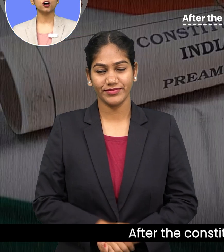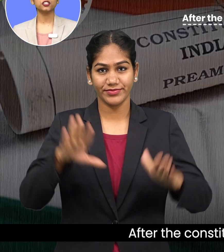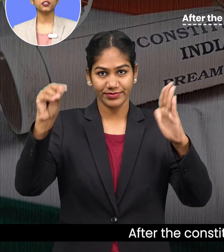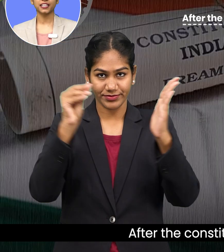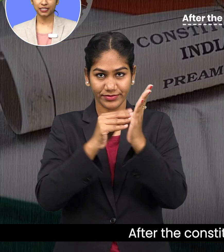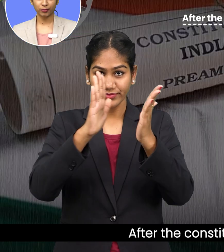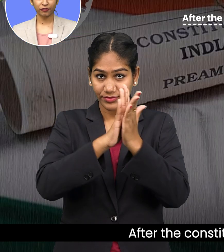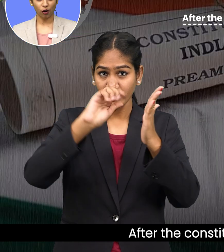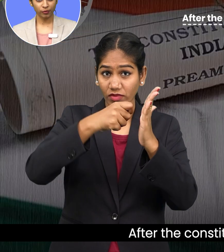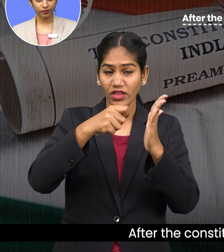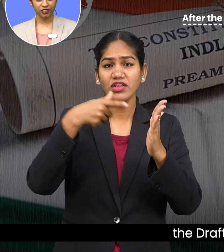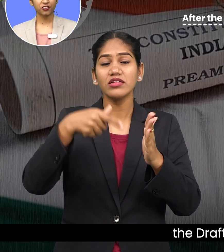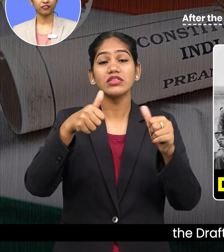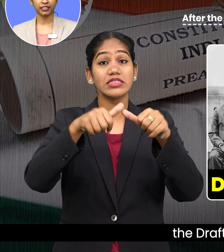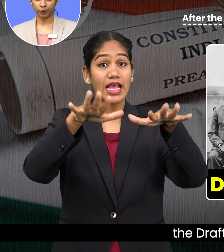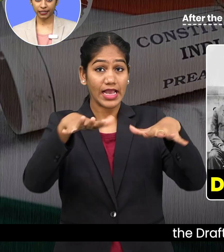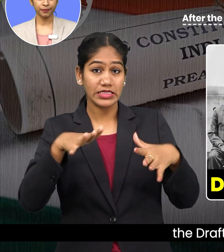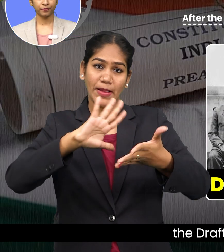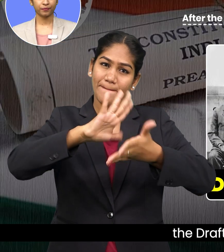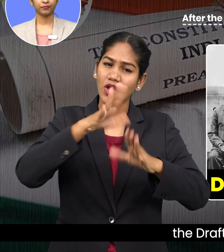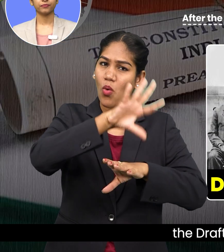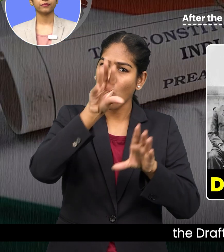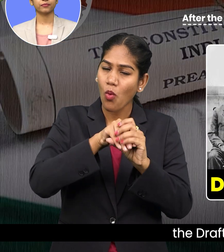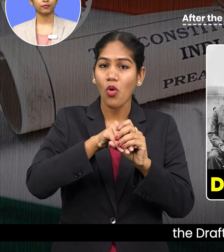After the Constituent Assembly formed the drafting committee,